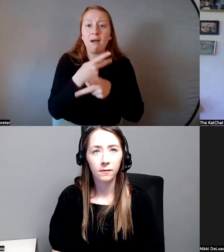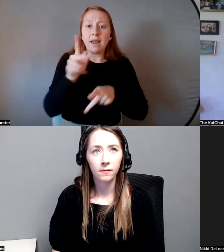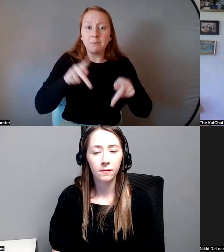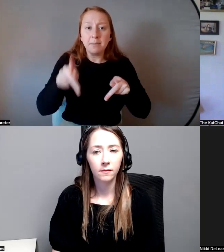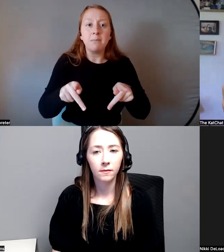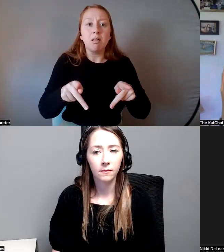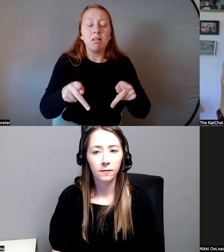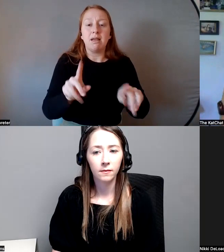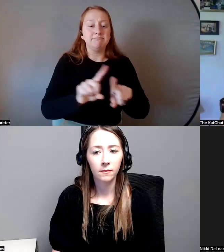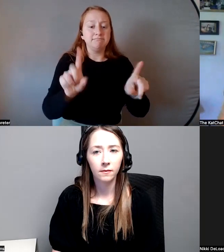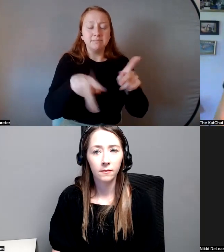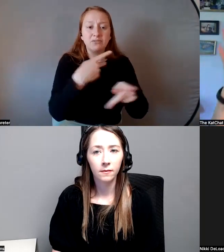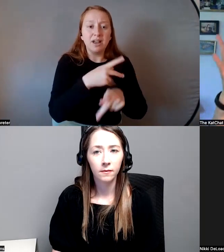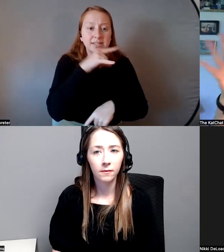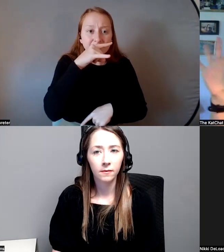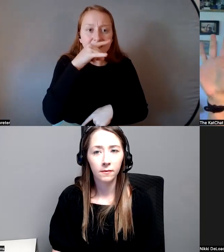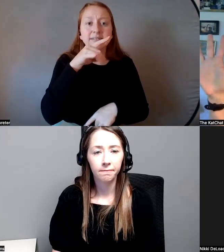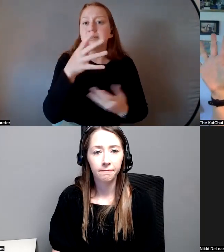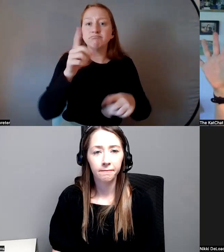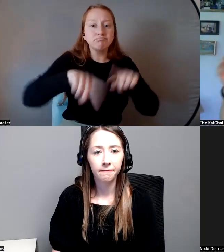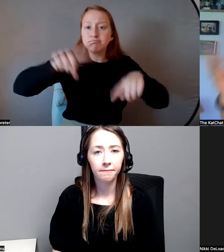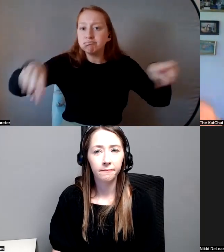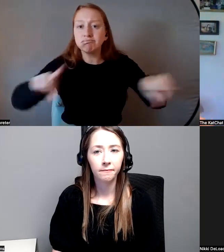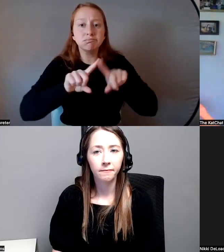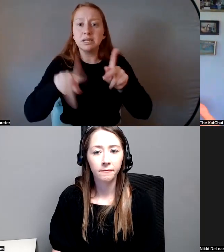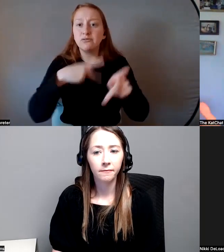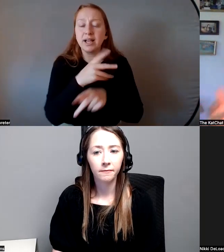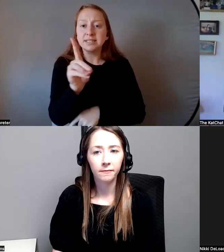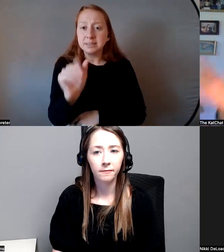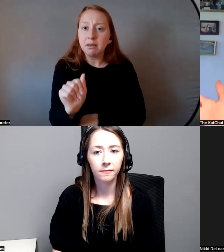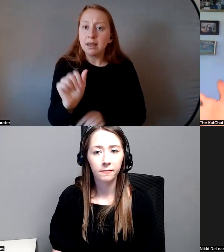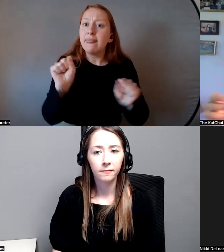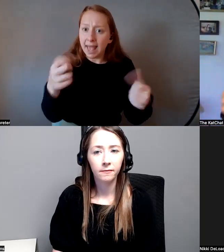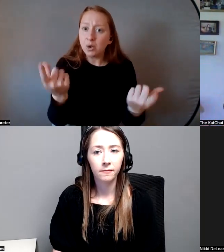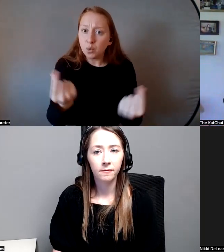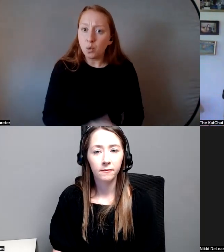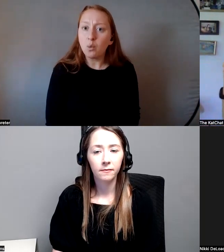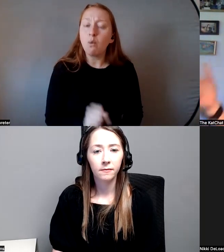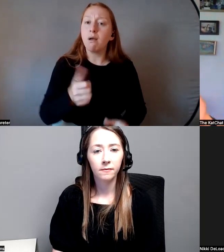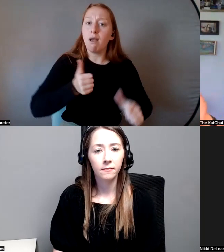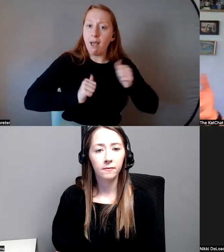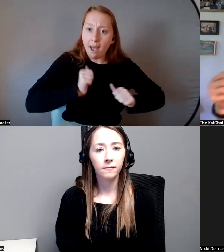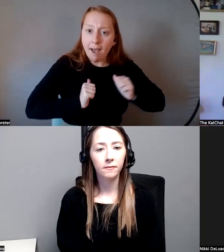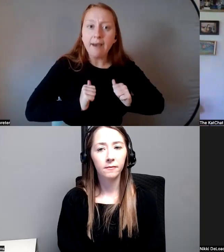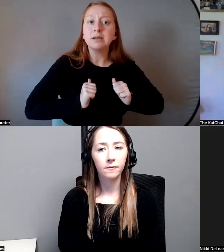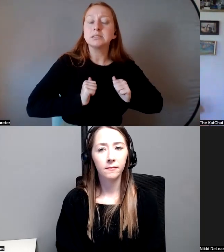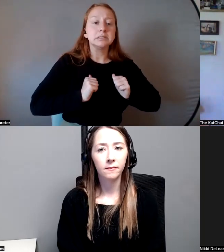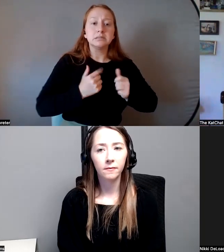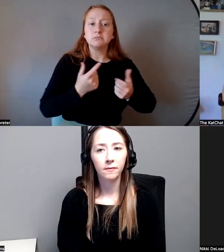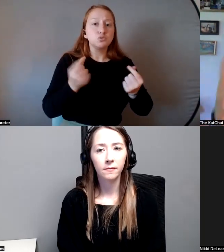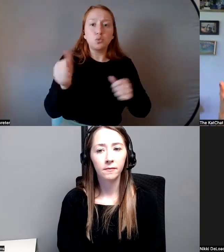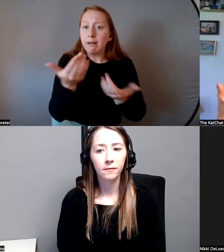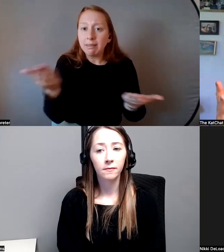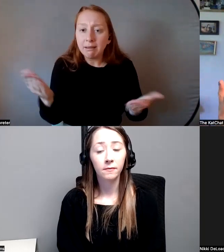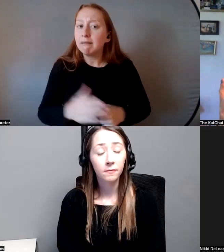children, with whatever disability can do it. They can act, they can do things, they can